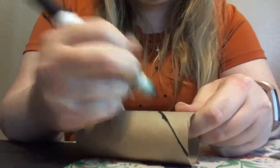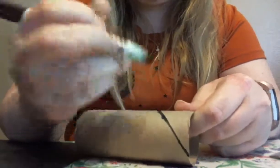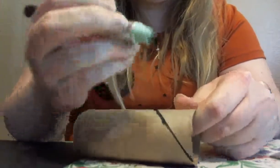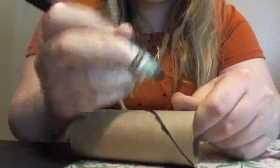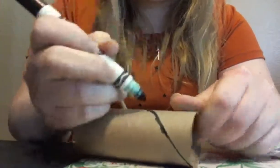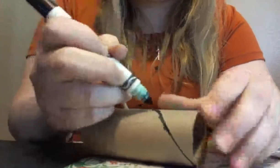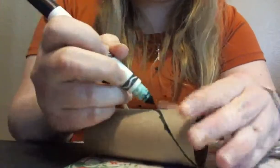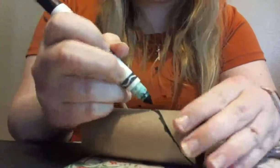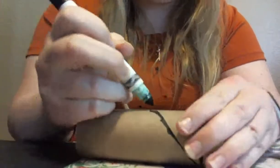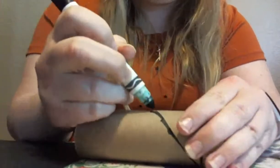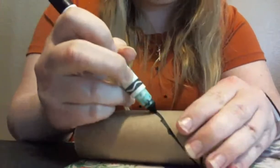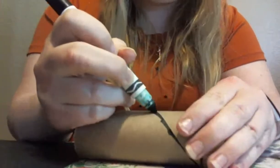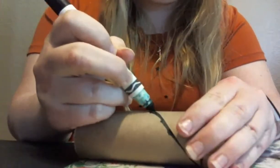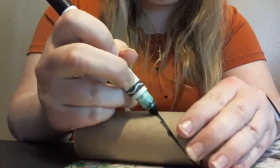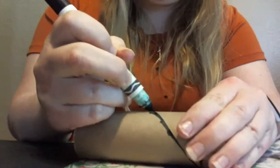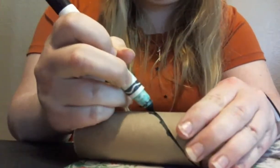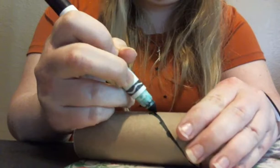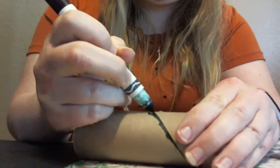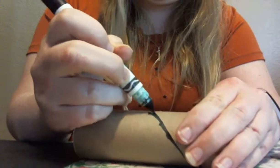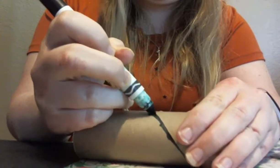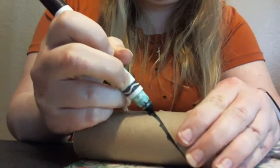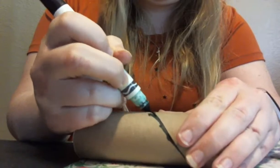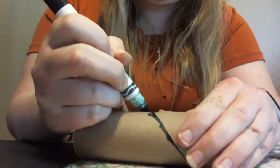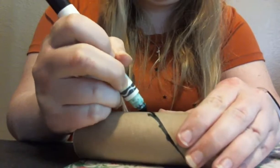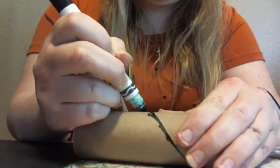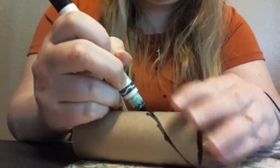And this does not have to be perfect.